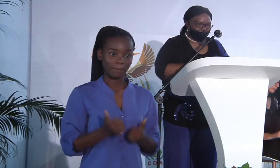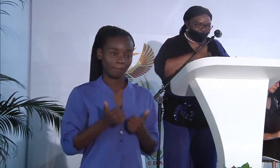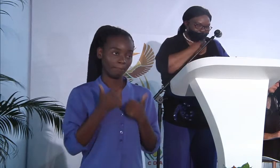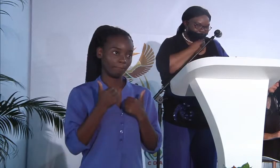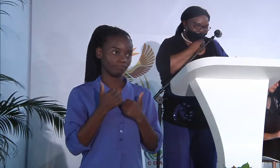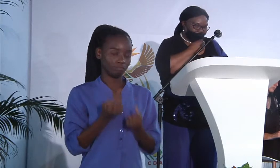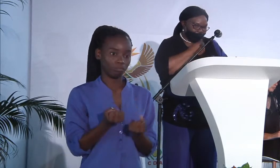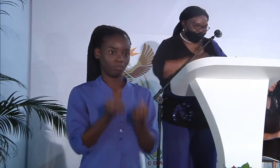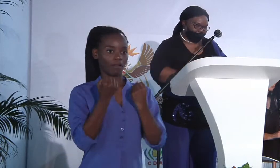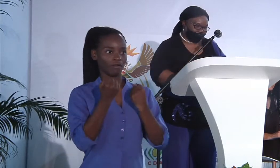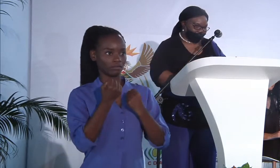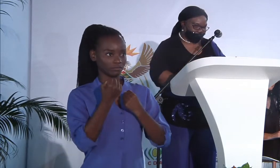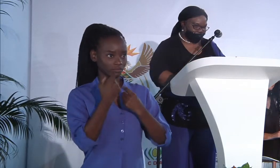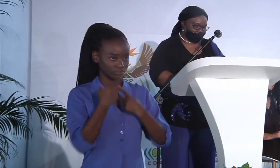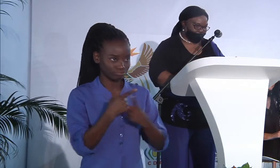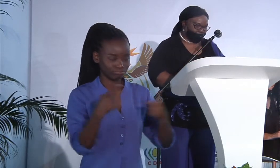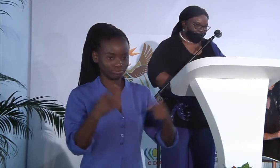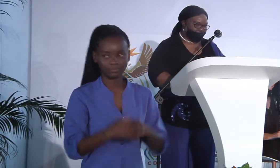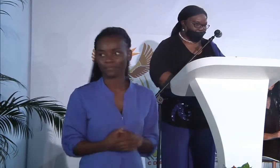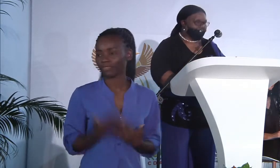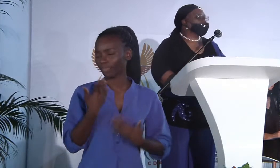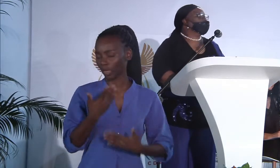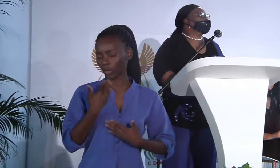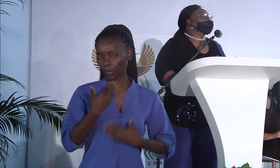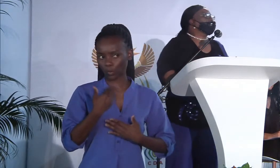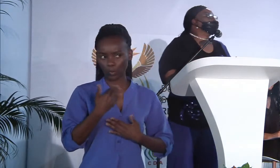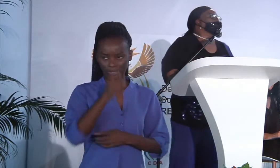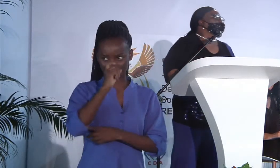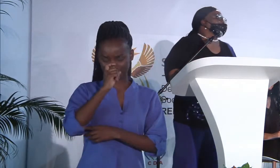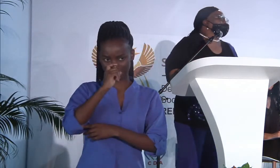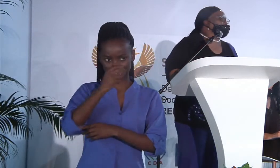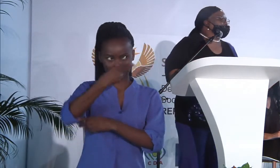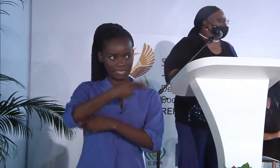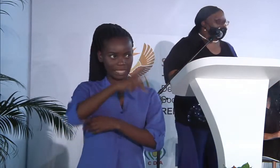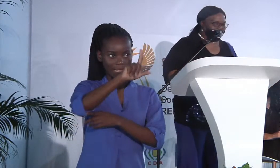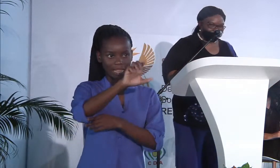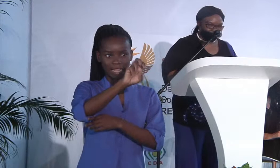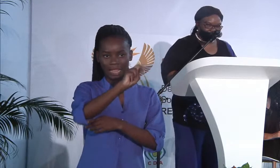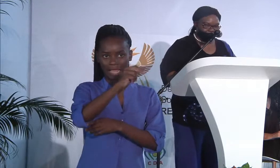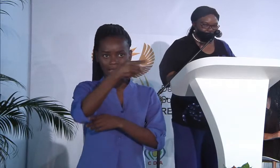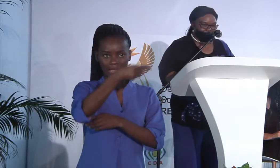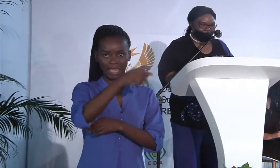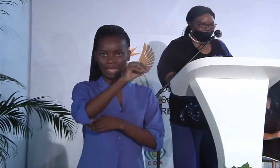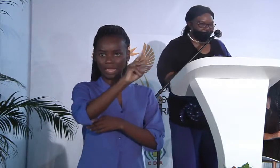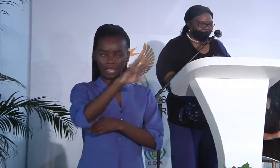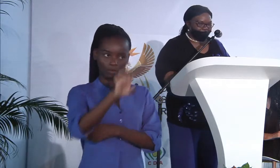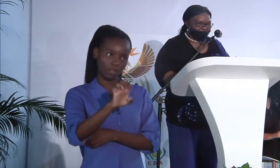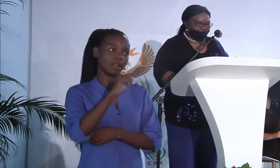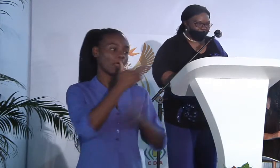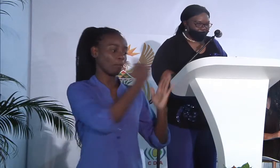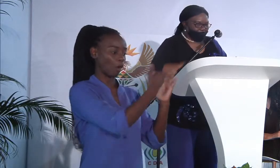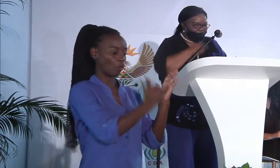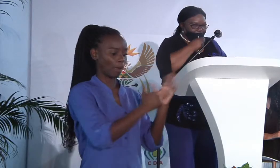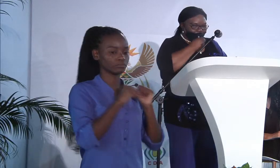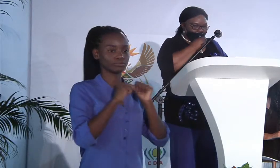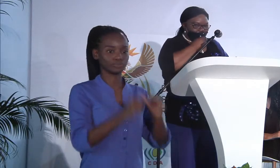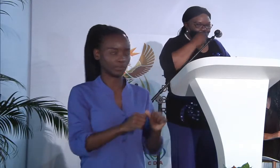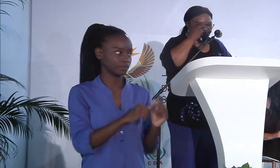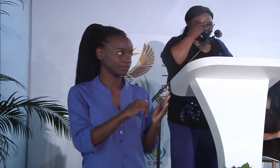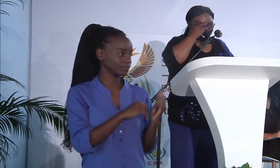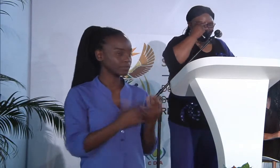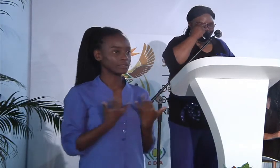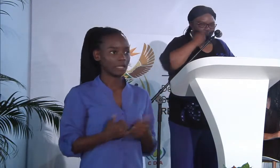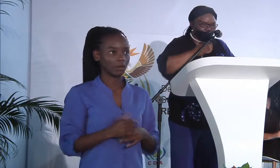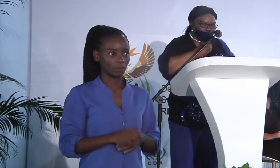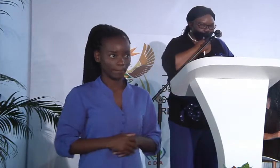very much, Sis Hlengiwe. We move on with our program, ladies and gentlemen. I would now